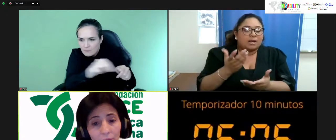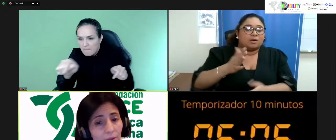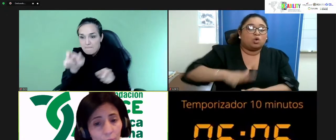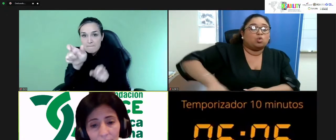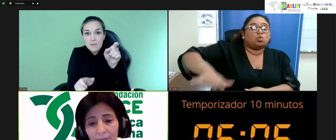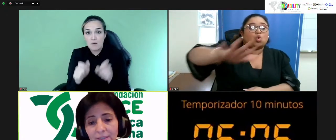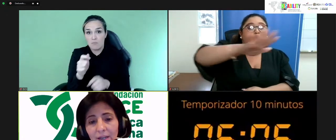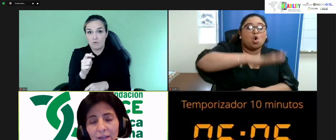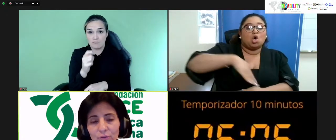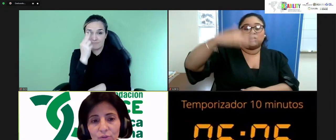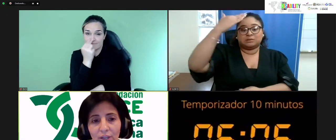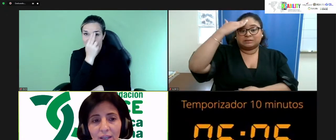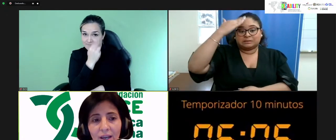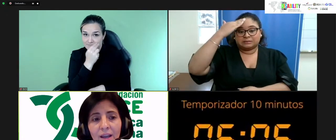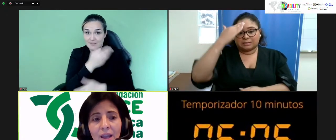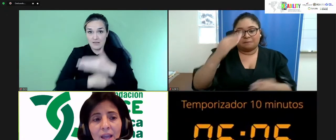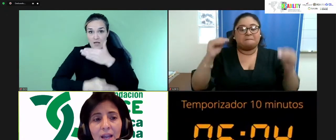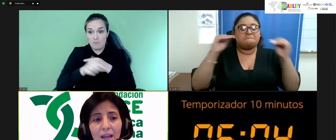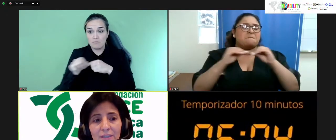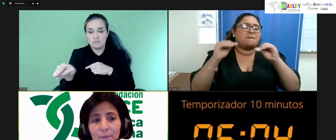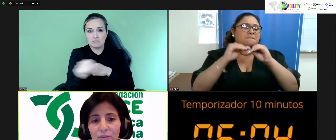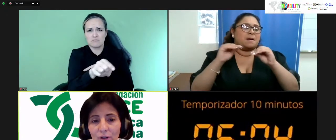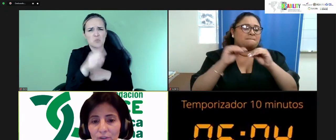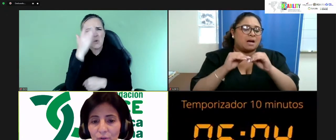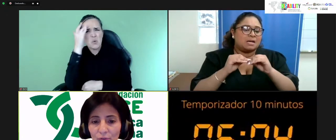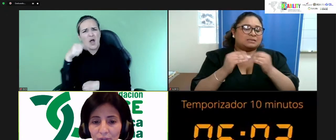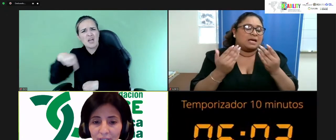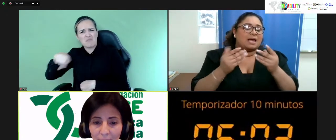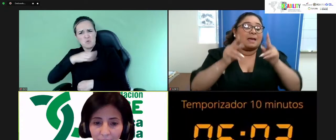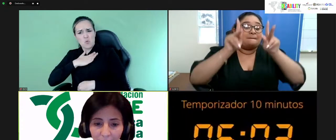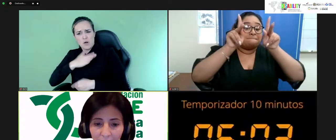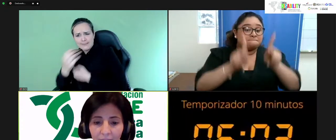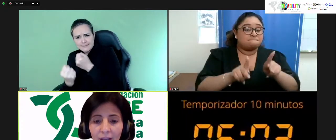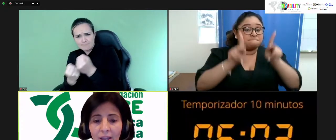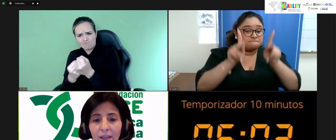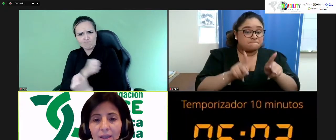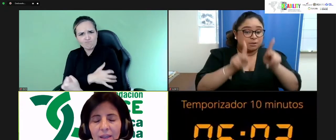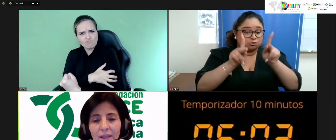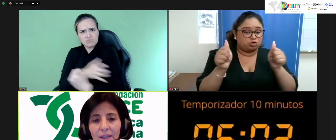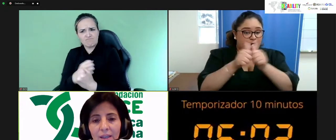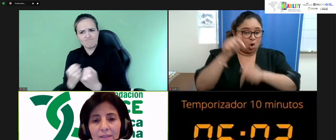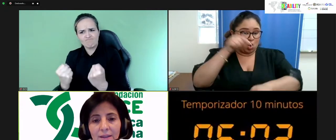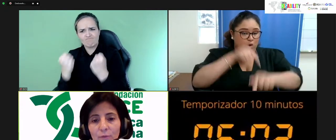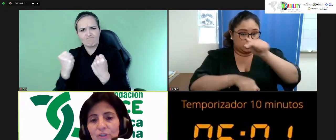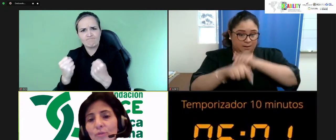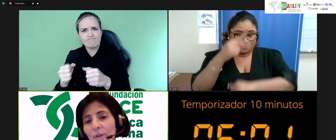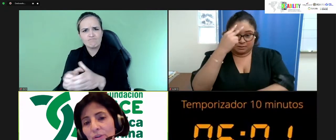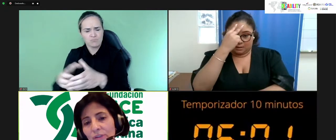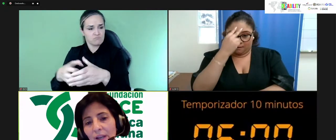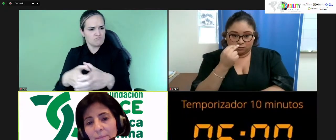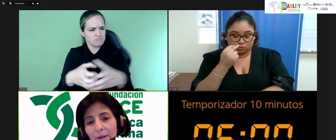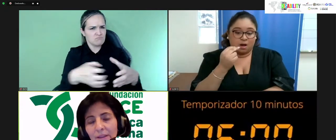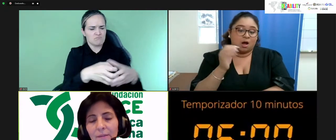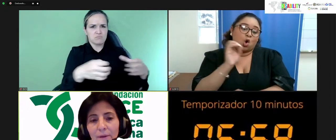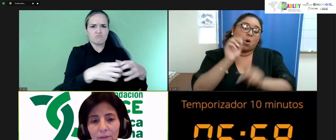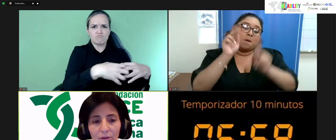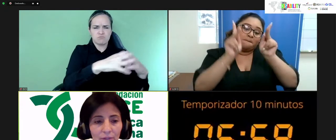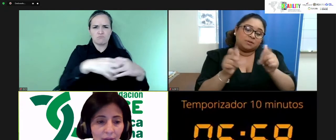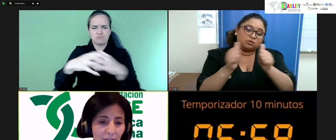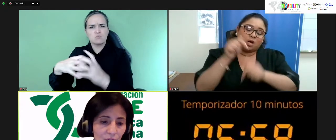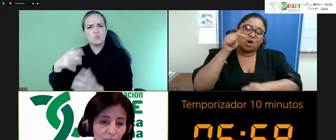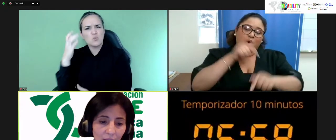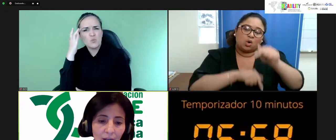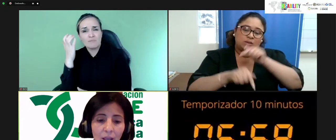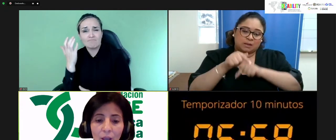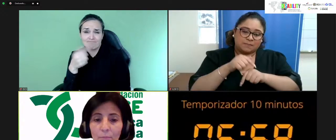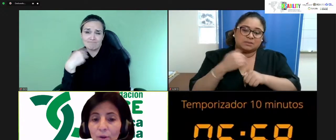we all know that very often more than we would like persons with disabilities are